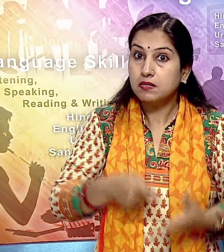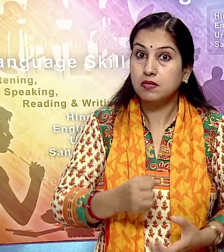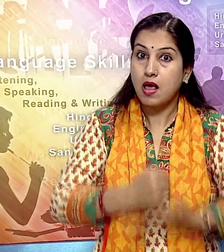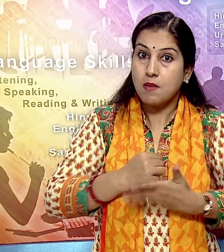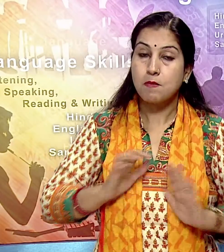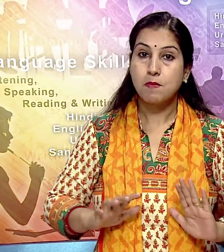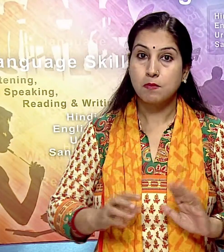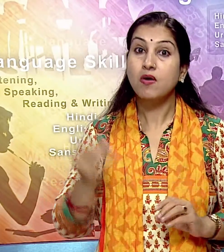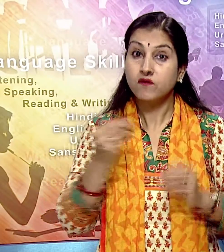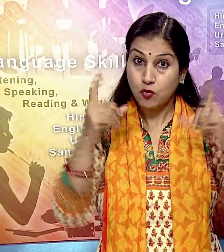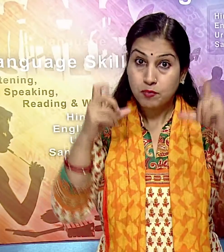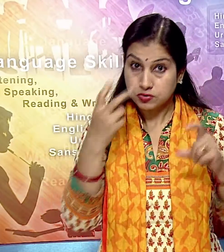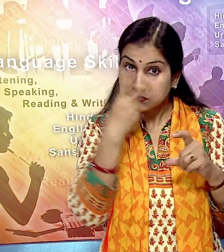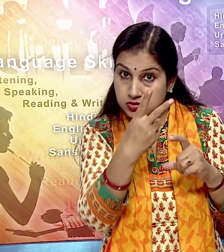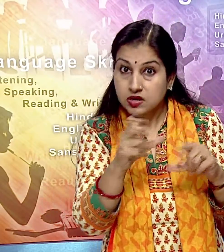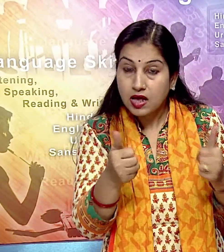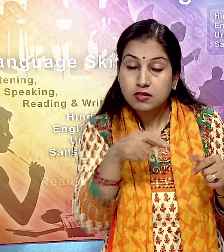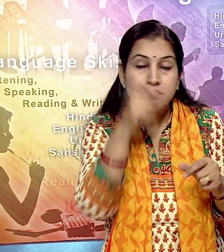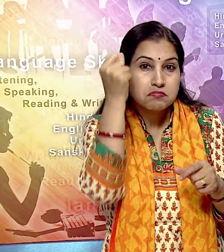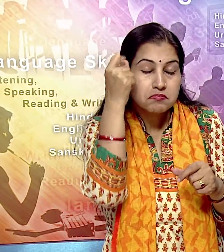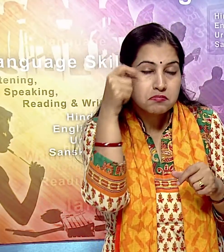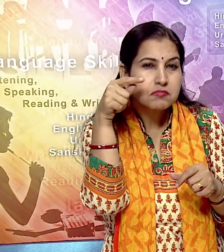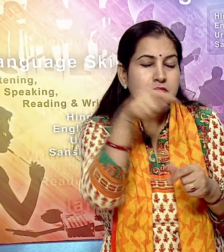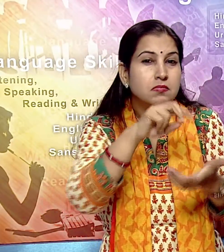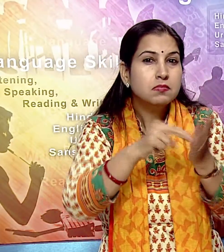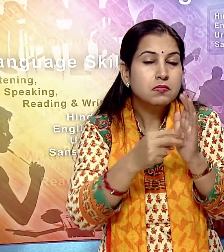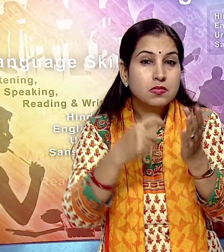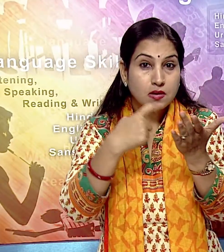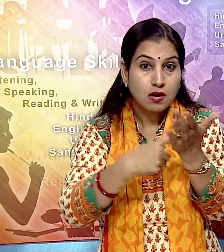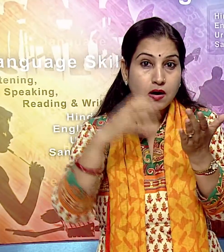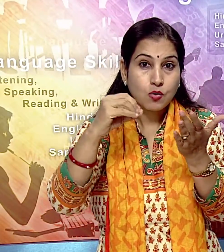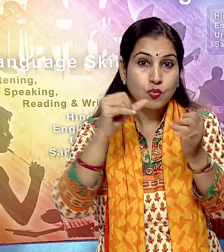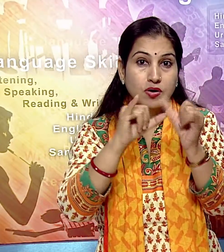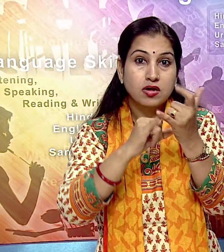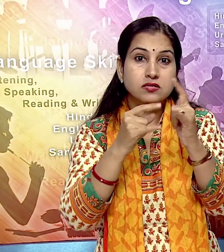Few of the picture you can see and understand what is roasting.